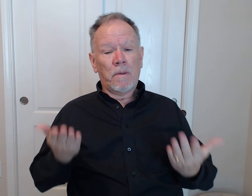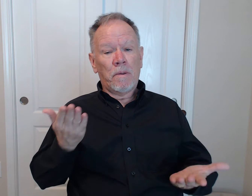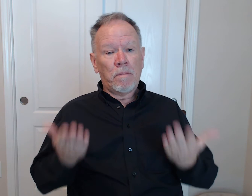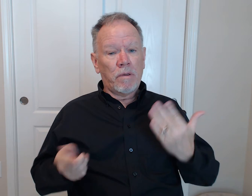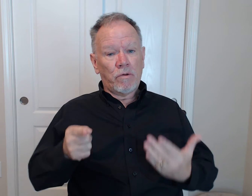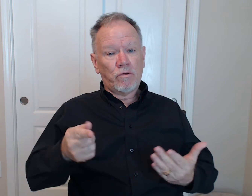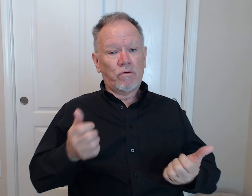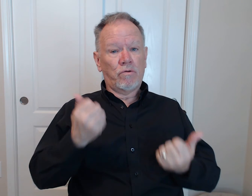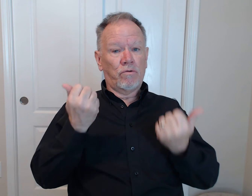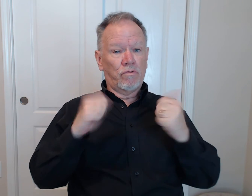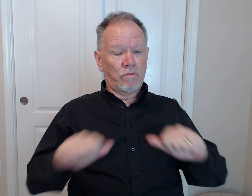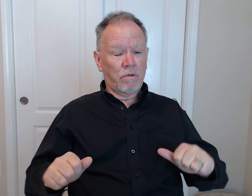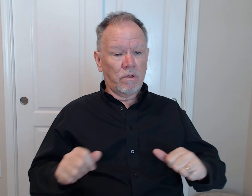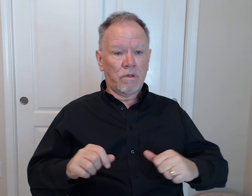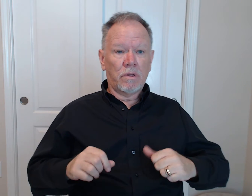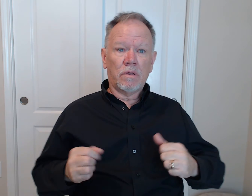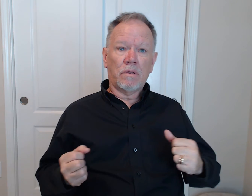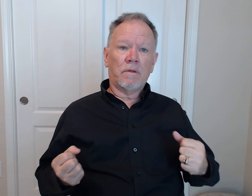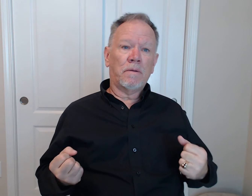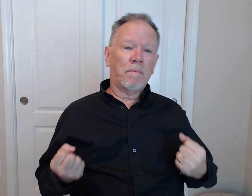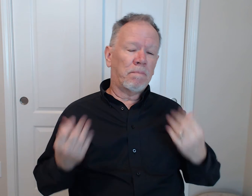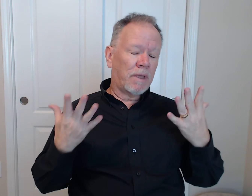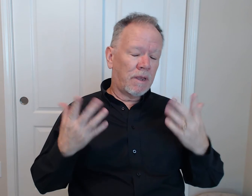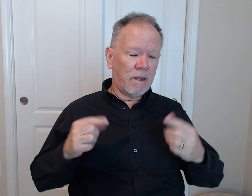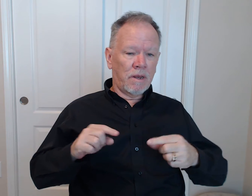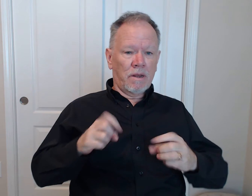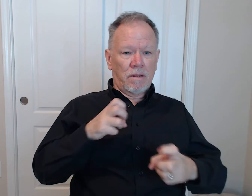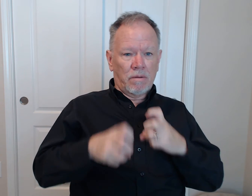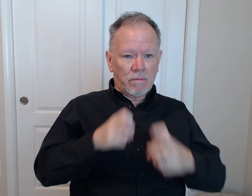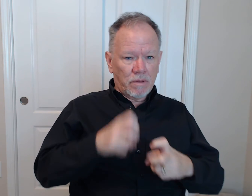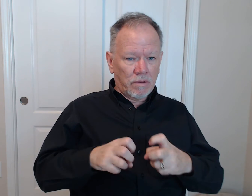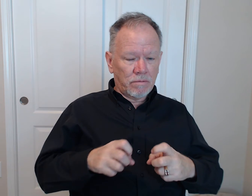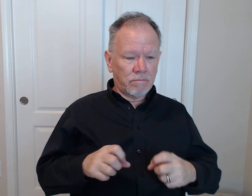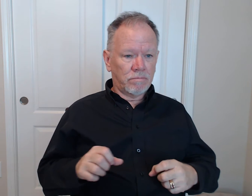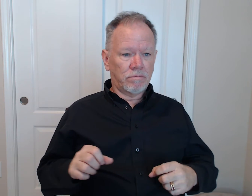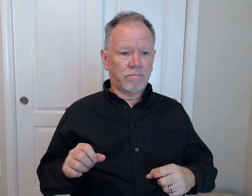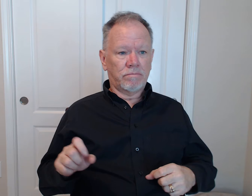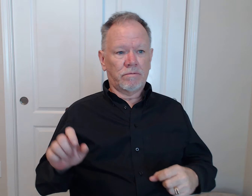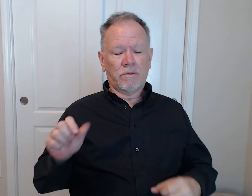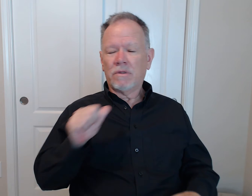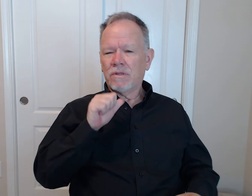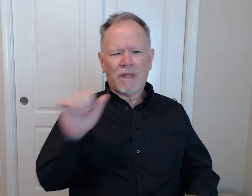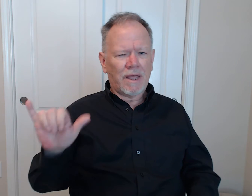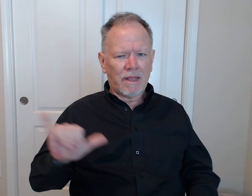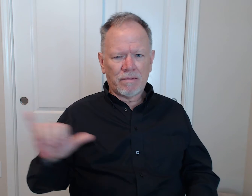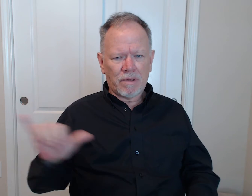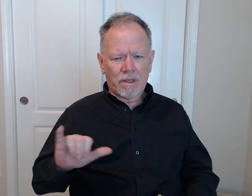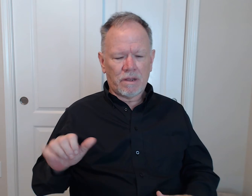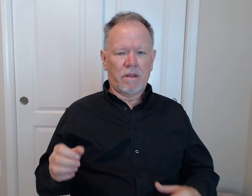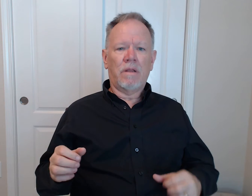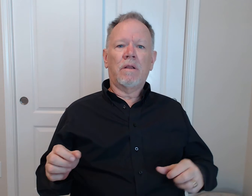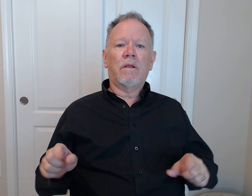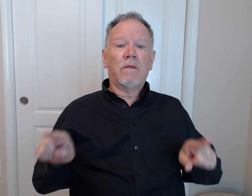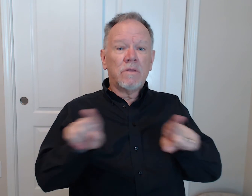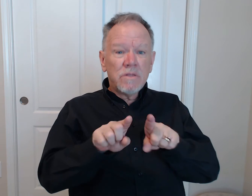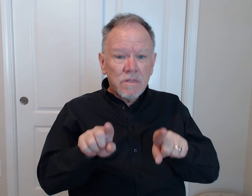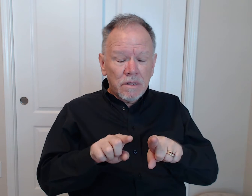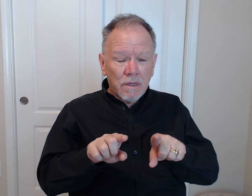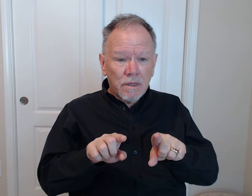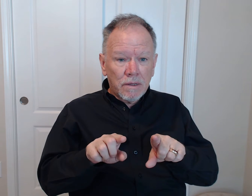it doesn't matter what order you add. 5 plus 6 is the same thing as 6 plus 5. And that makes sense. If I have 5 avocados and you give me